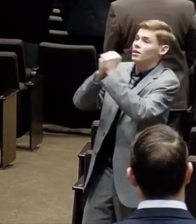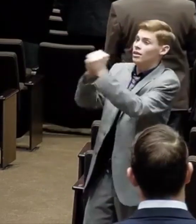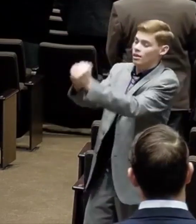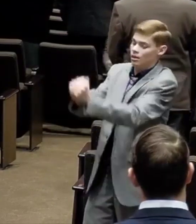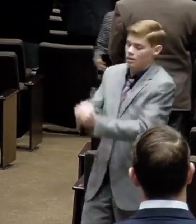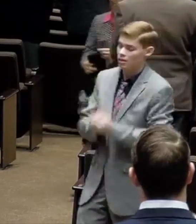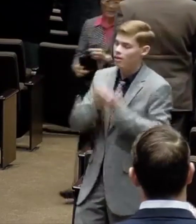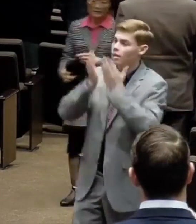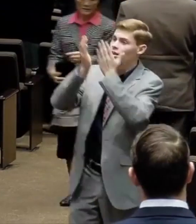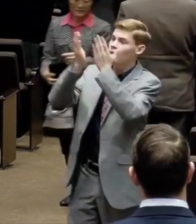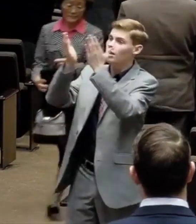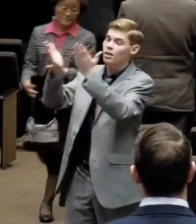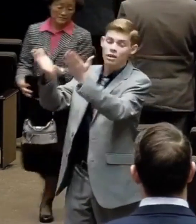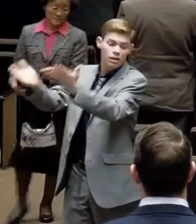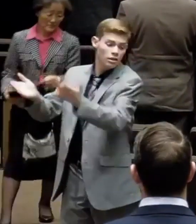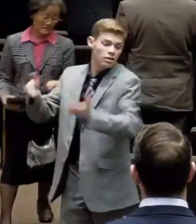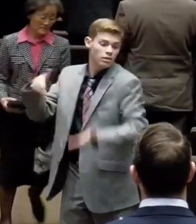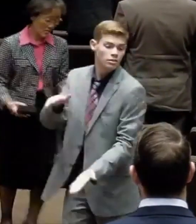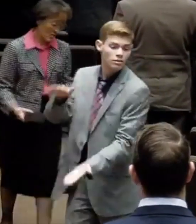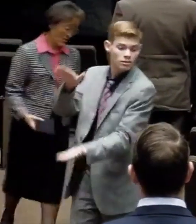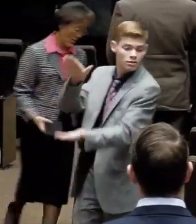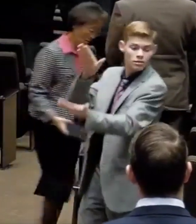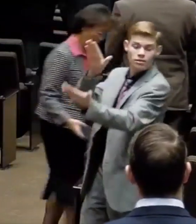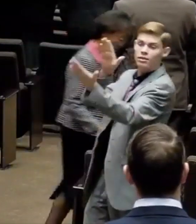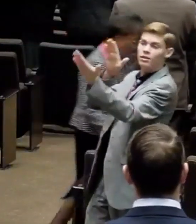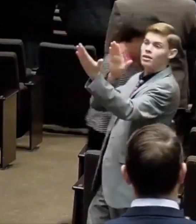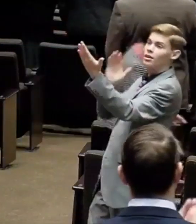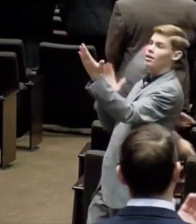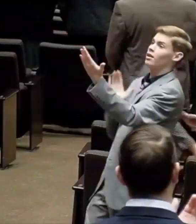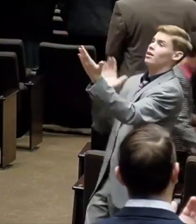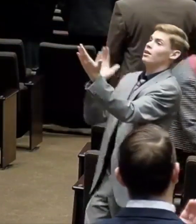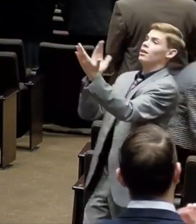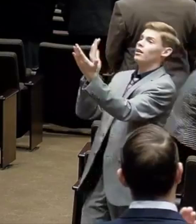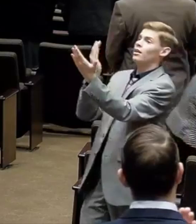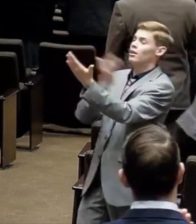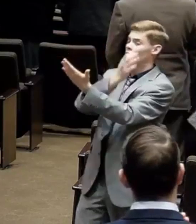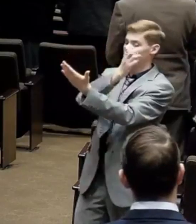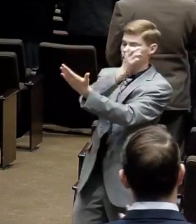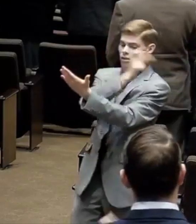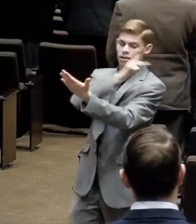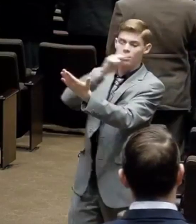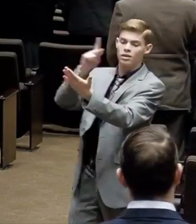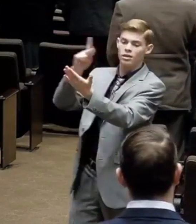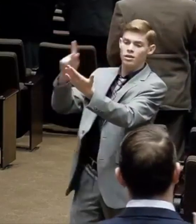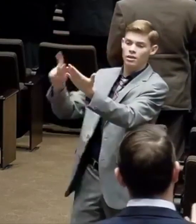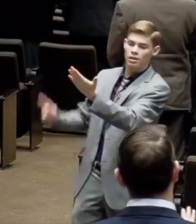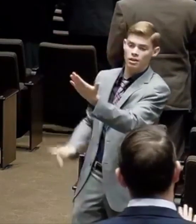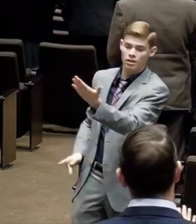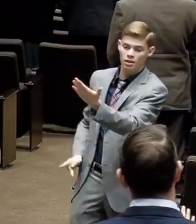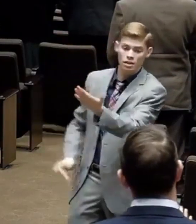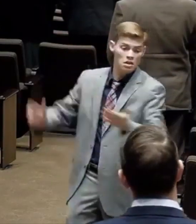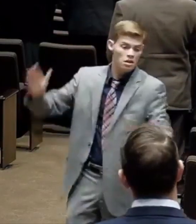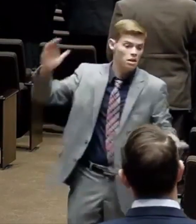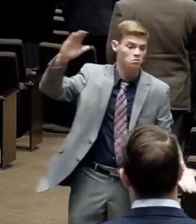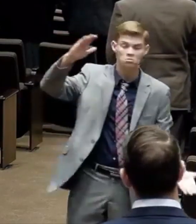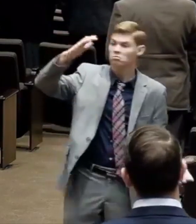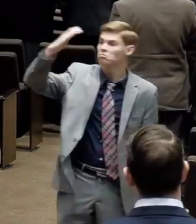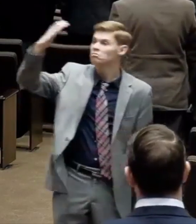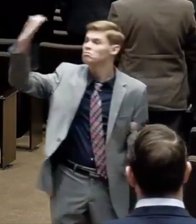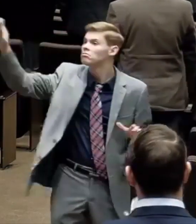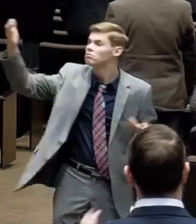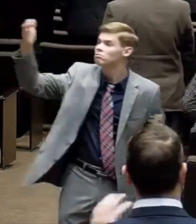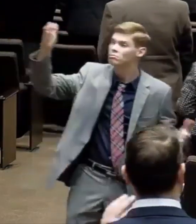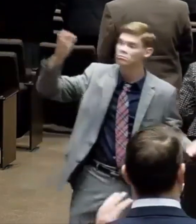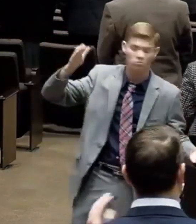Him. Behold our King, nothing can